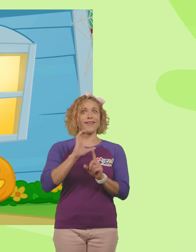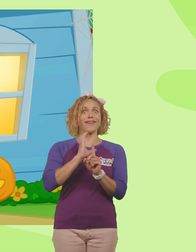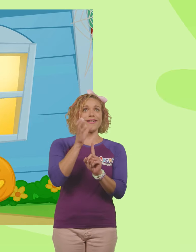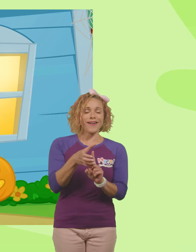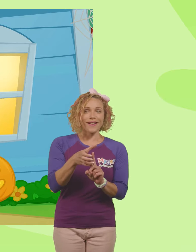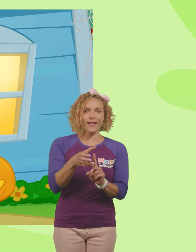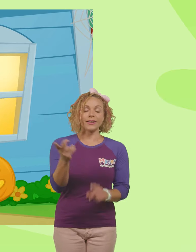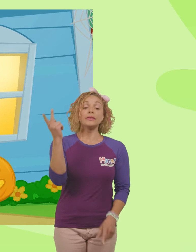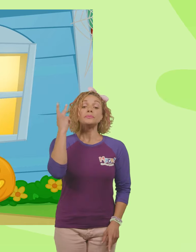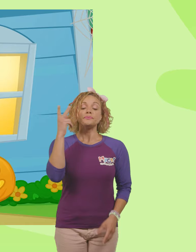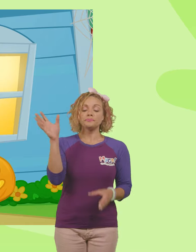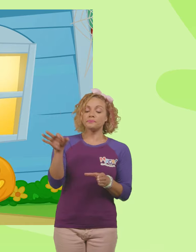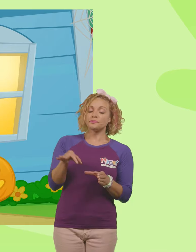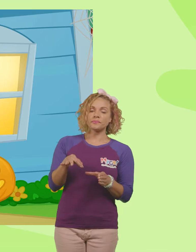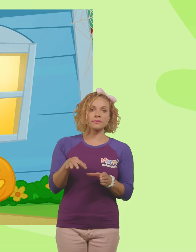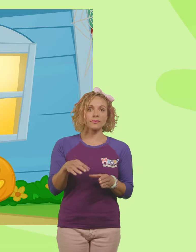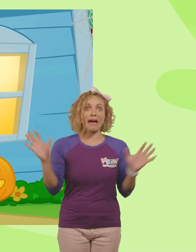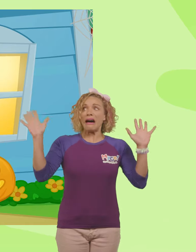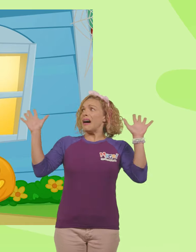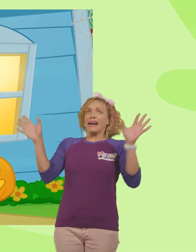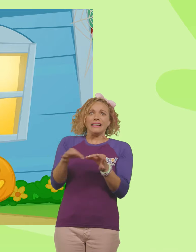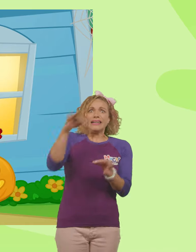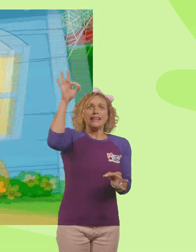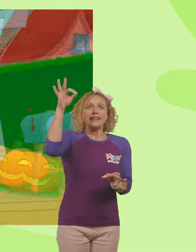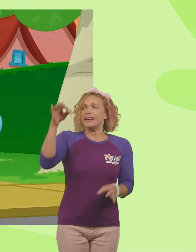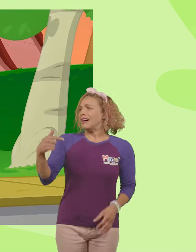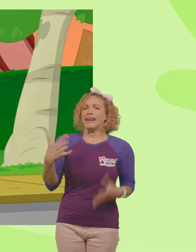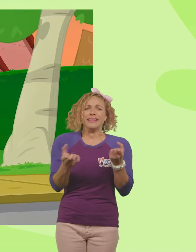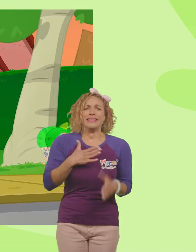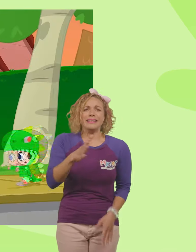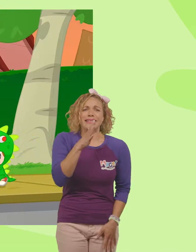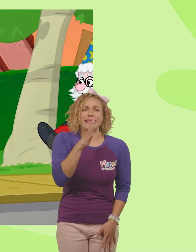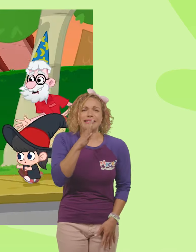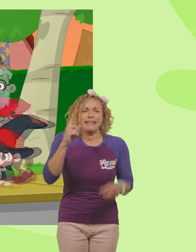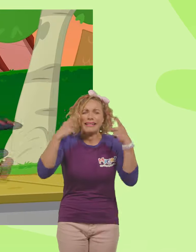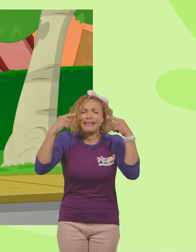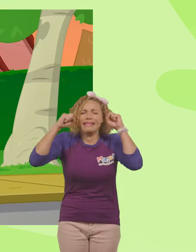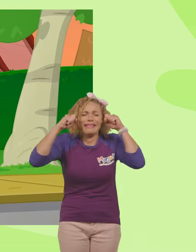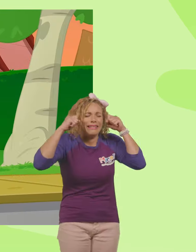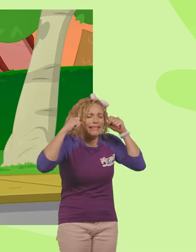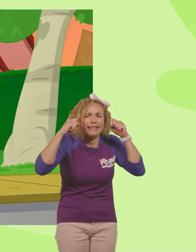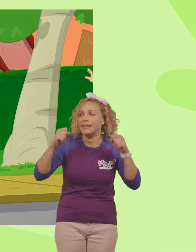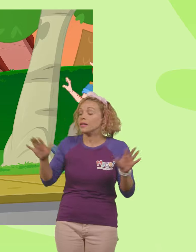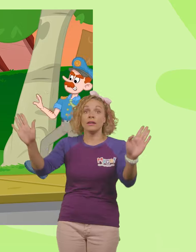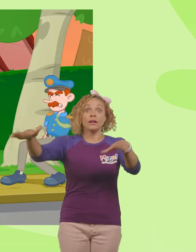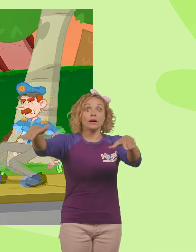scary costumes. Let me see. Ghost! Now I want my mommy!